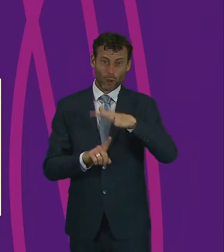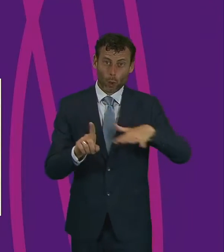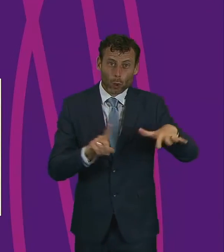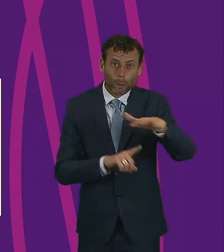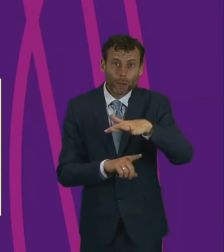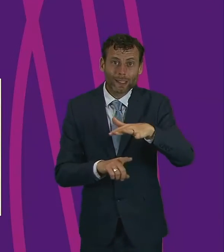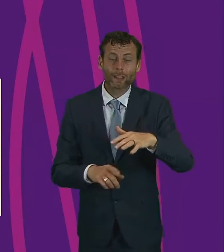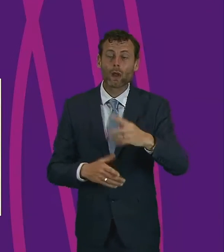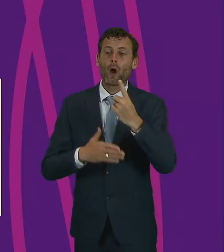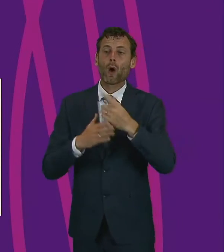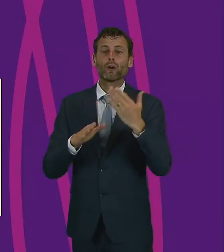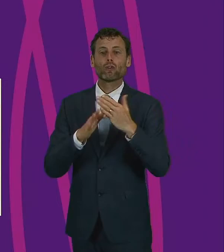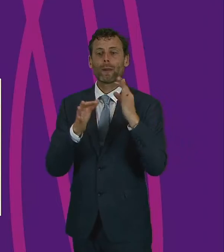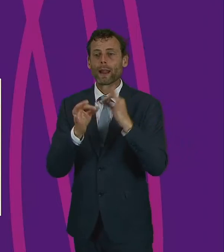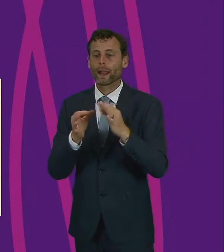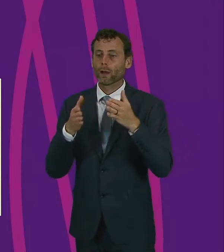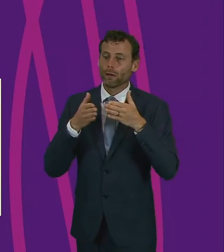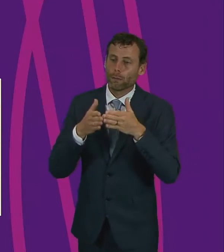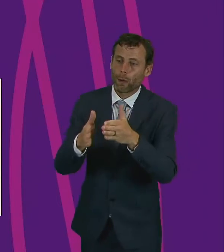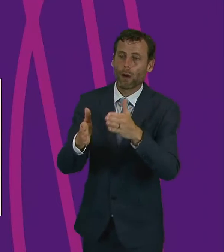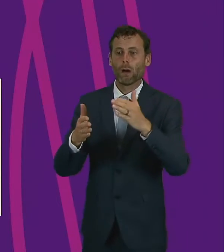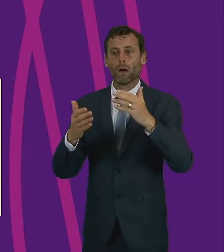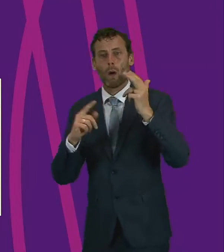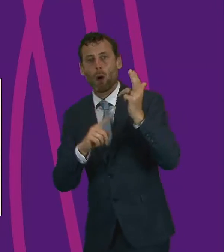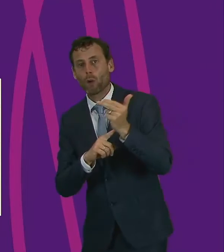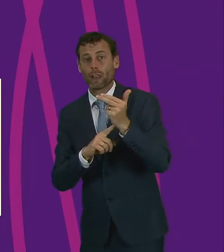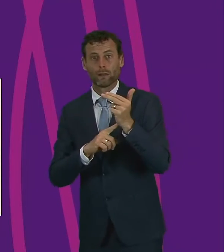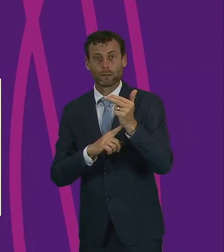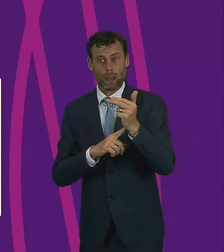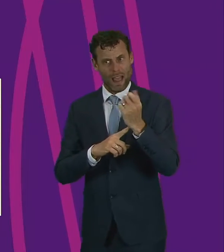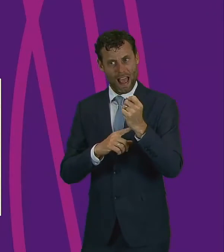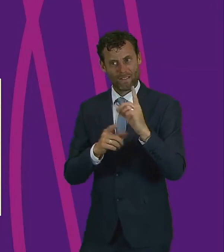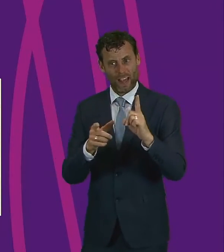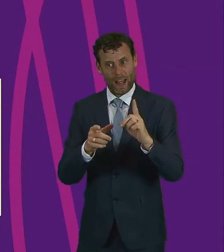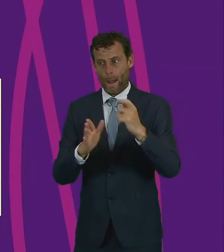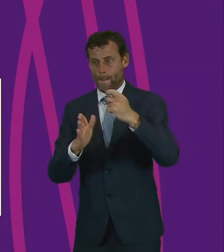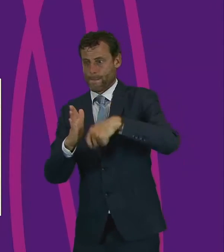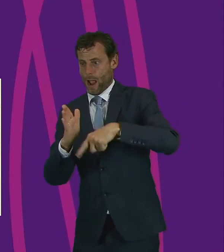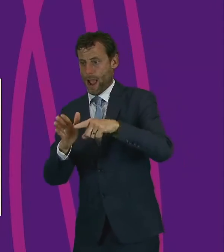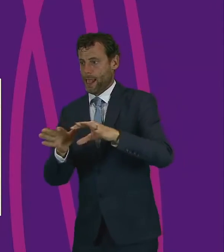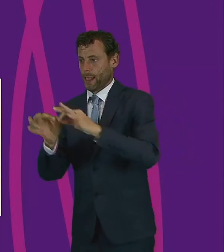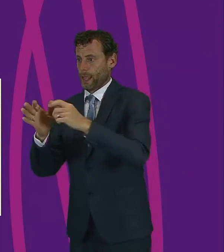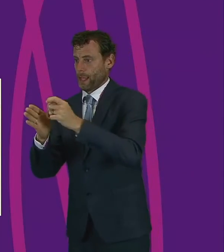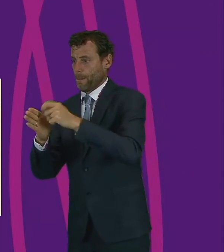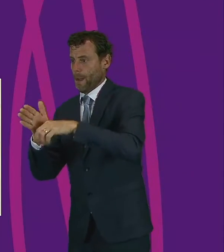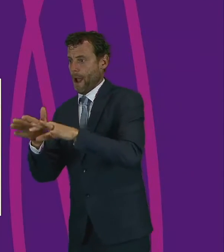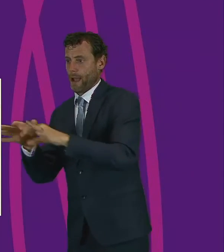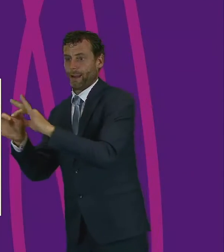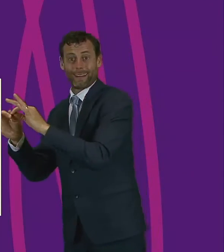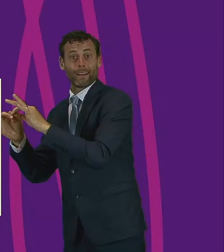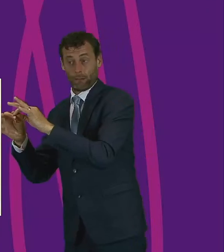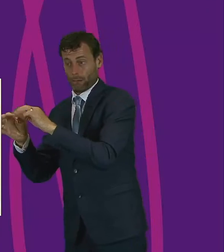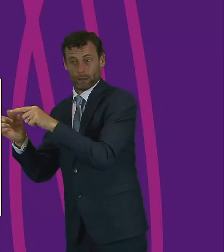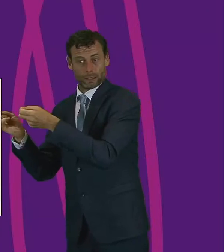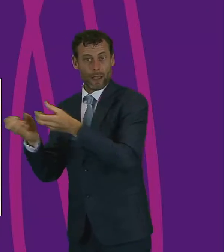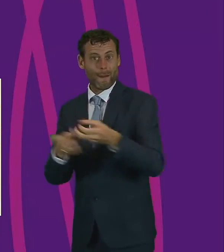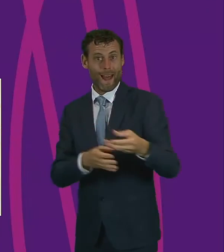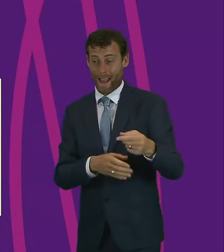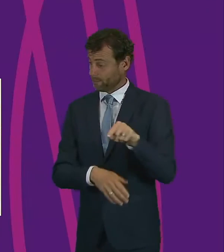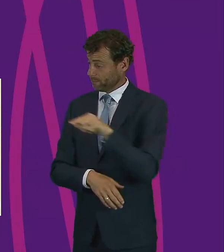it's the supply chain as well. So the impact in every part of our economy will be devastating. This will be a recession on a